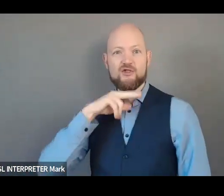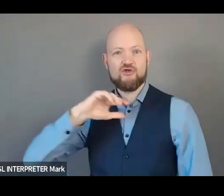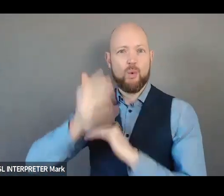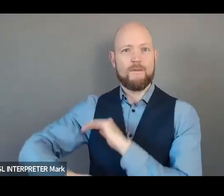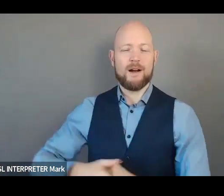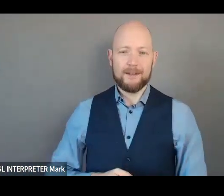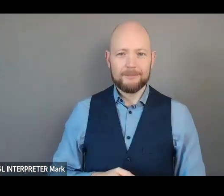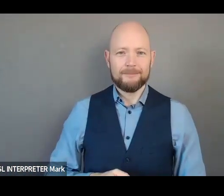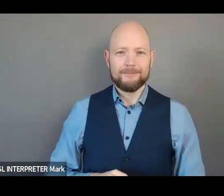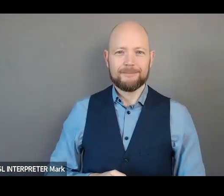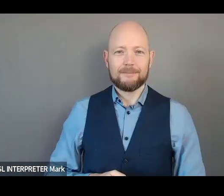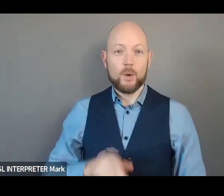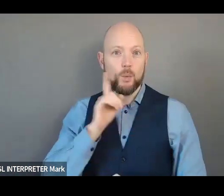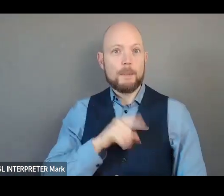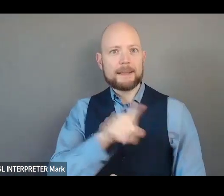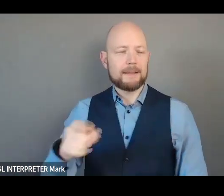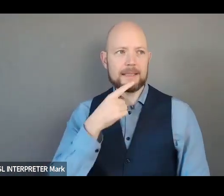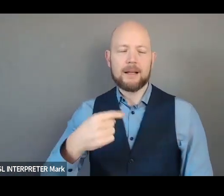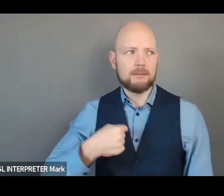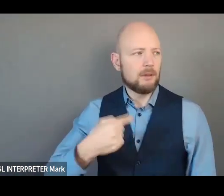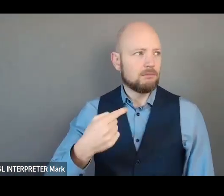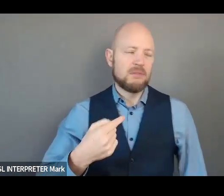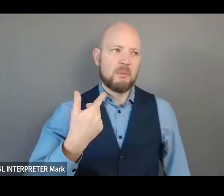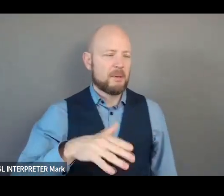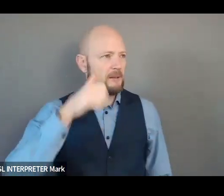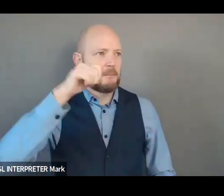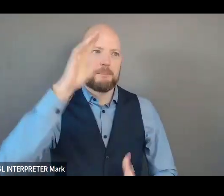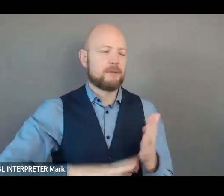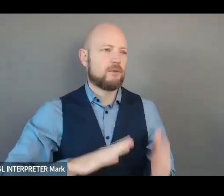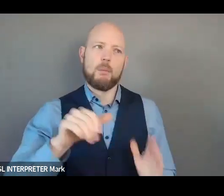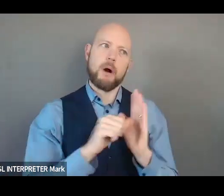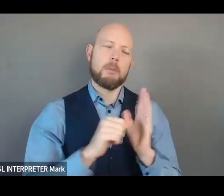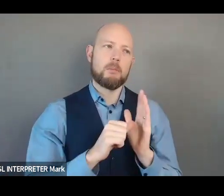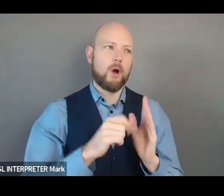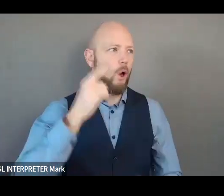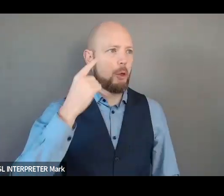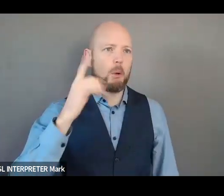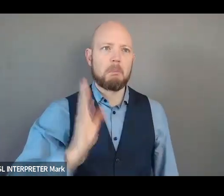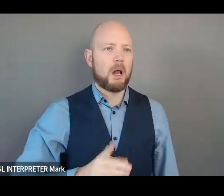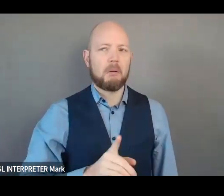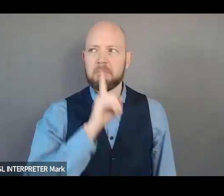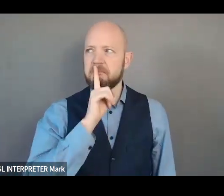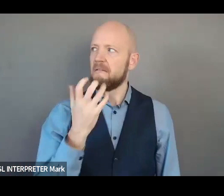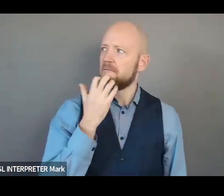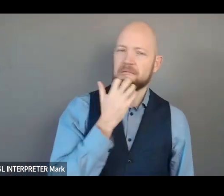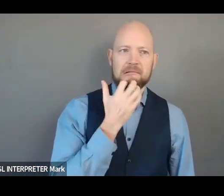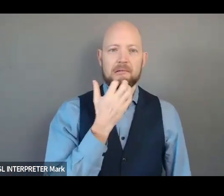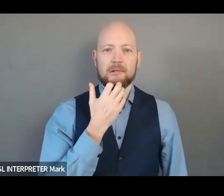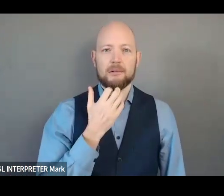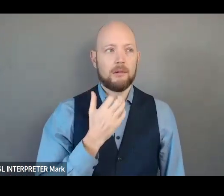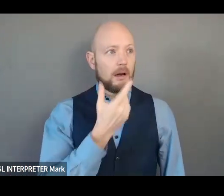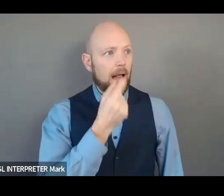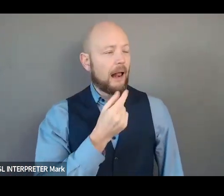back to their manager and say, actually, this is a problem that I didn't know was something I could talk about. Now, that's quite a provocation to intervention